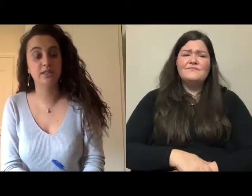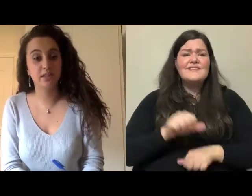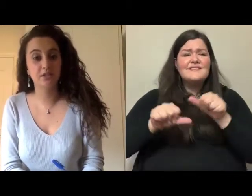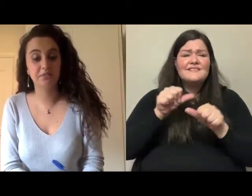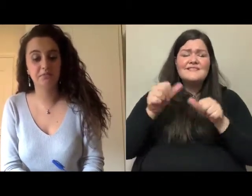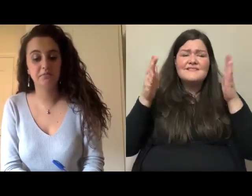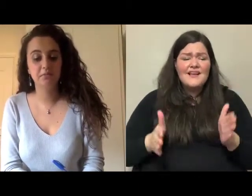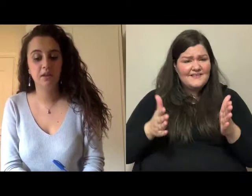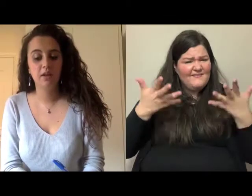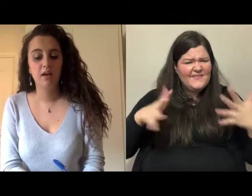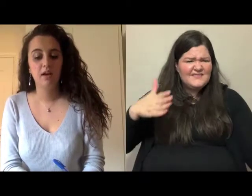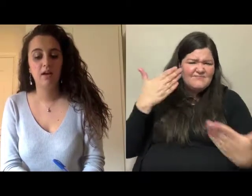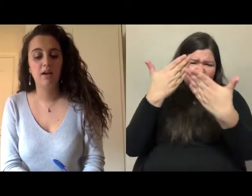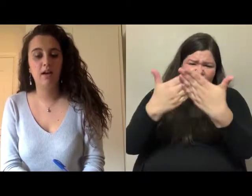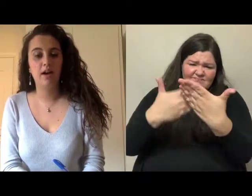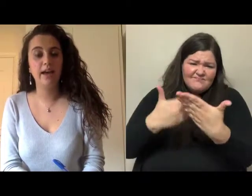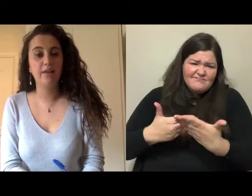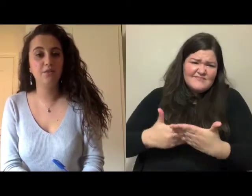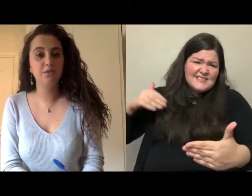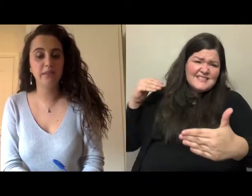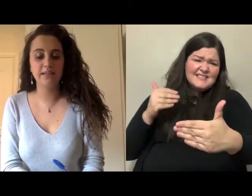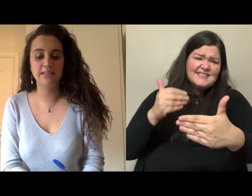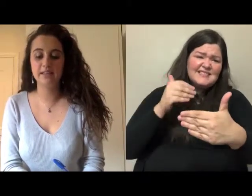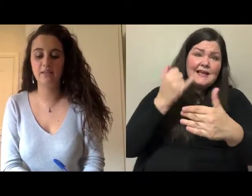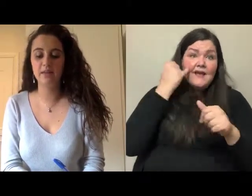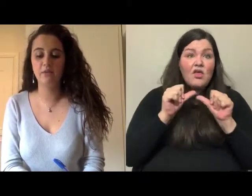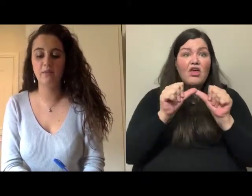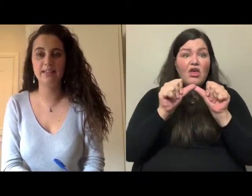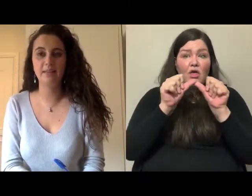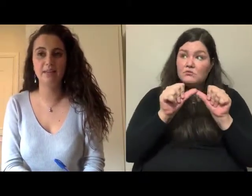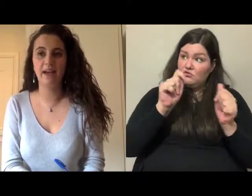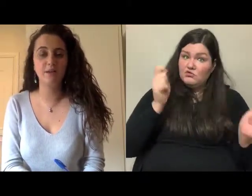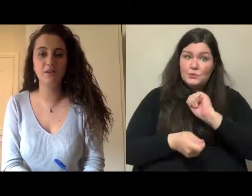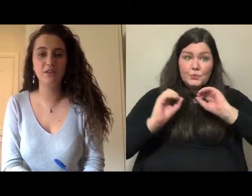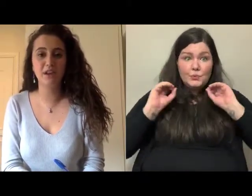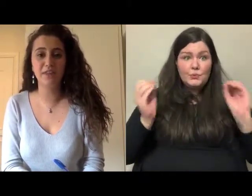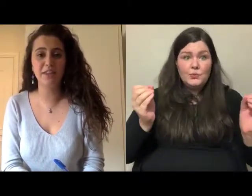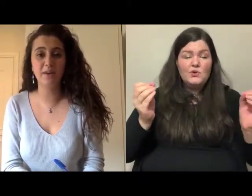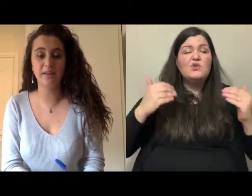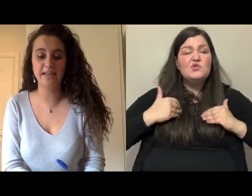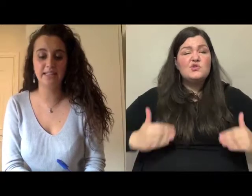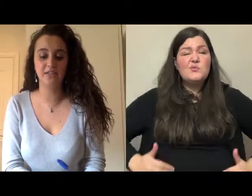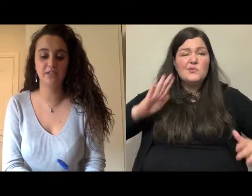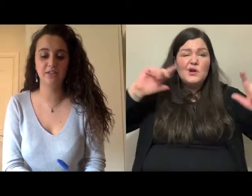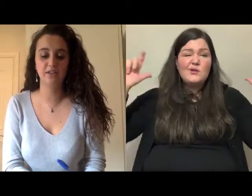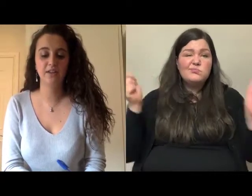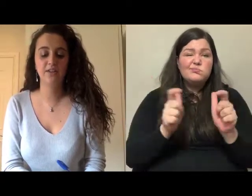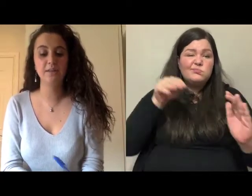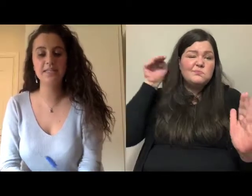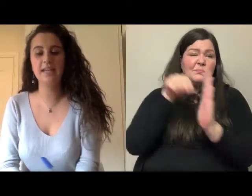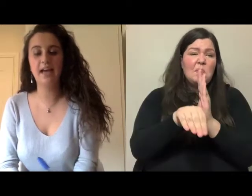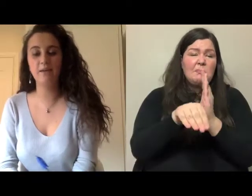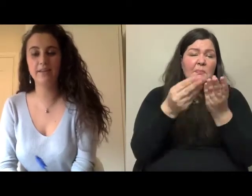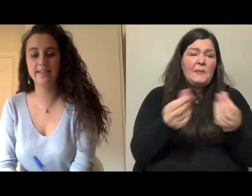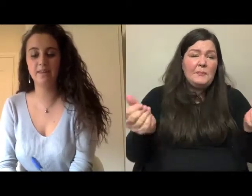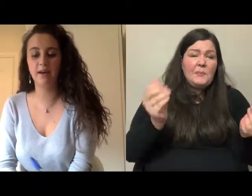towards extinction. I have to admit, in the middle of a pandemic, I don't want to think about extinction. So